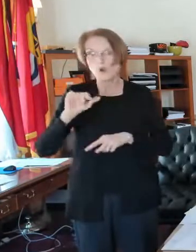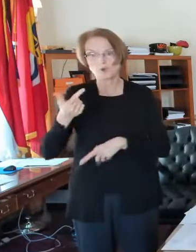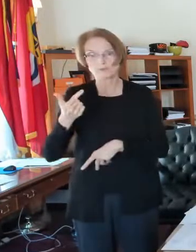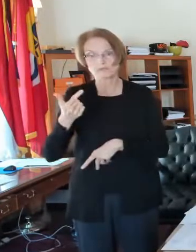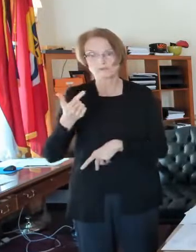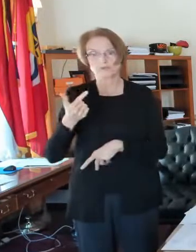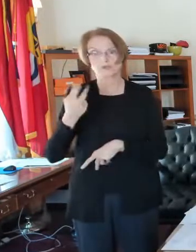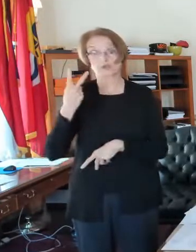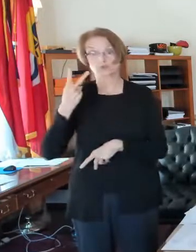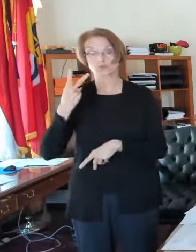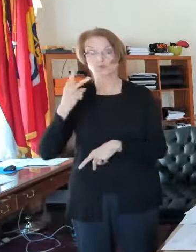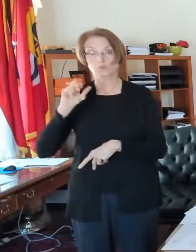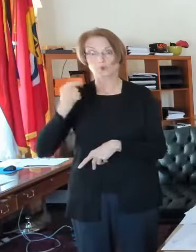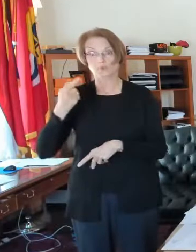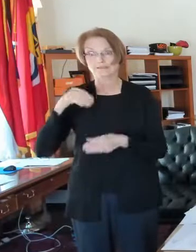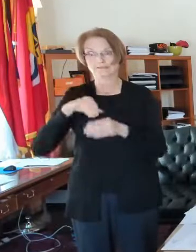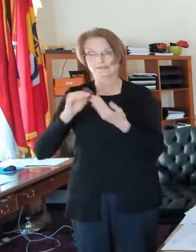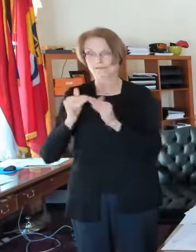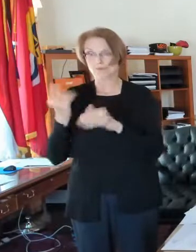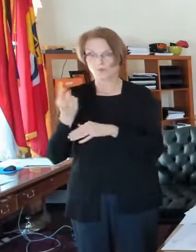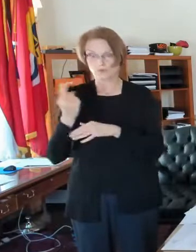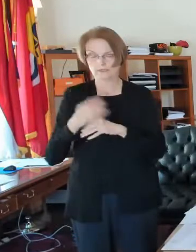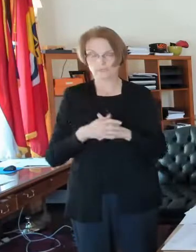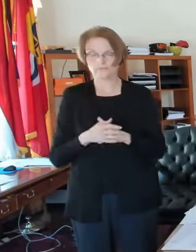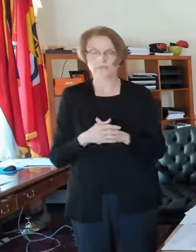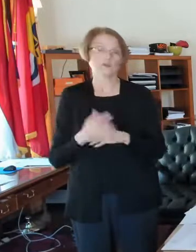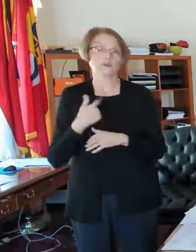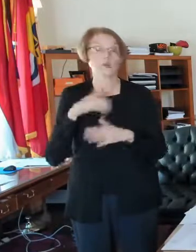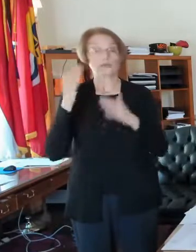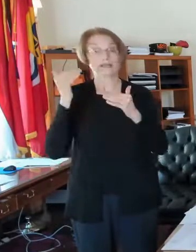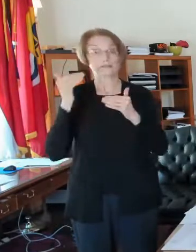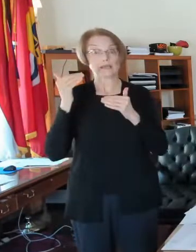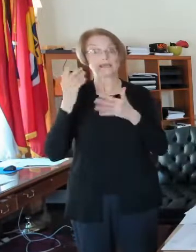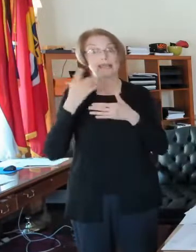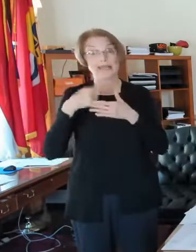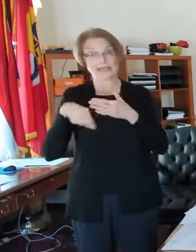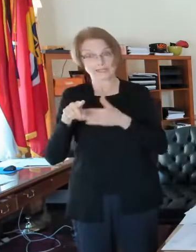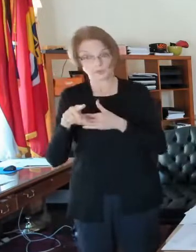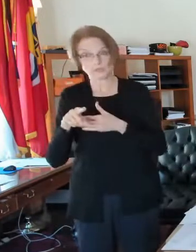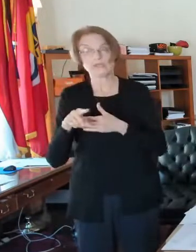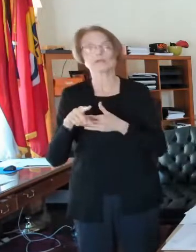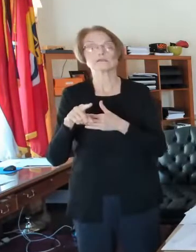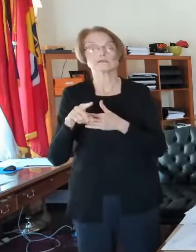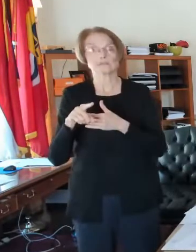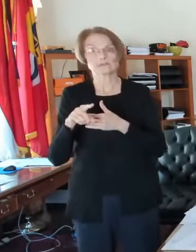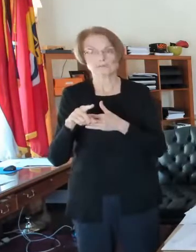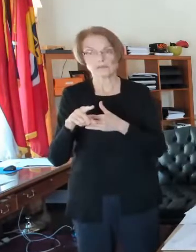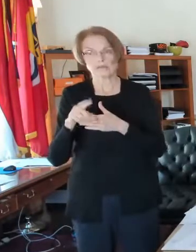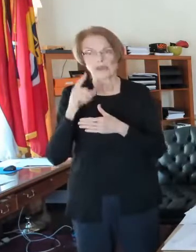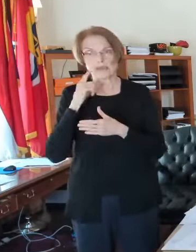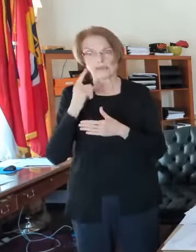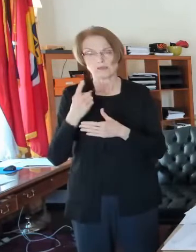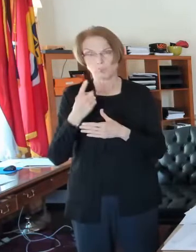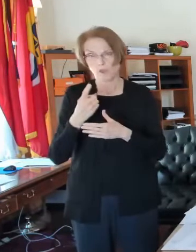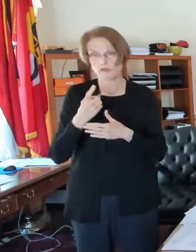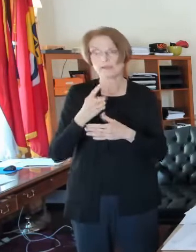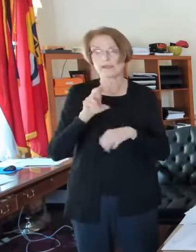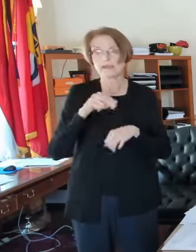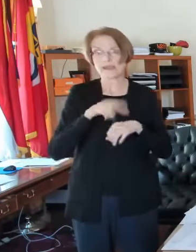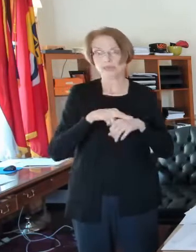of them in the city. We expect that this next week there'll be one it's at Natural Bridge